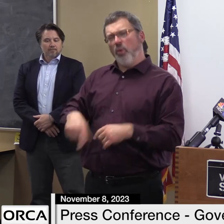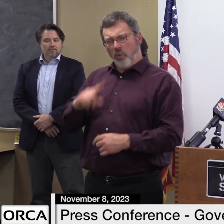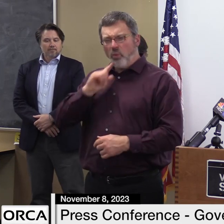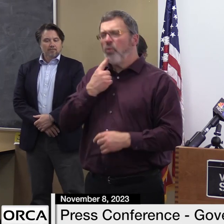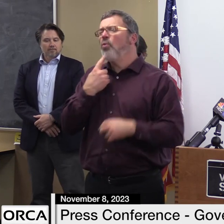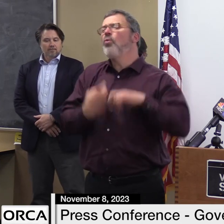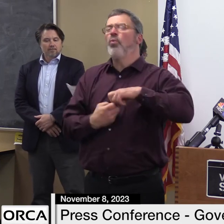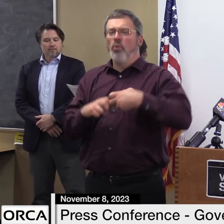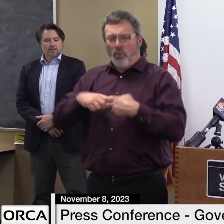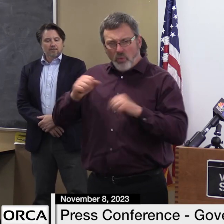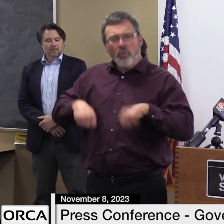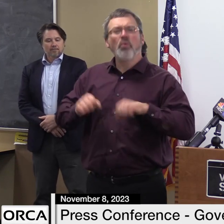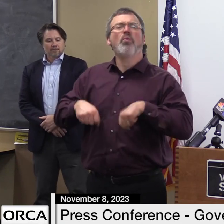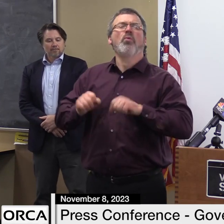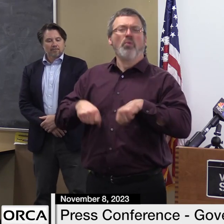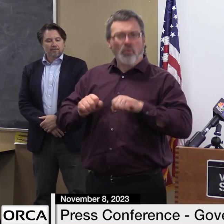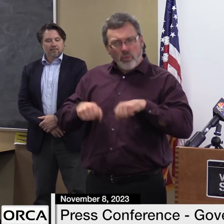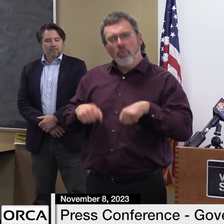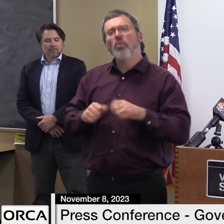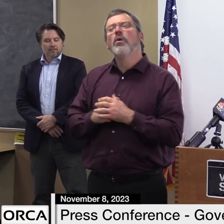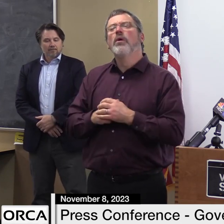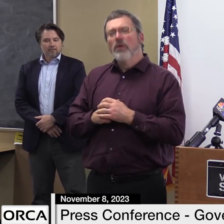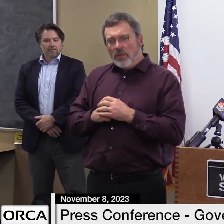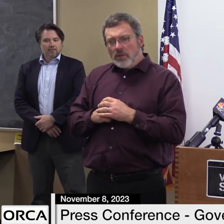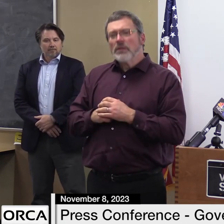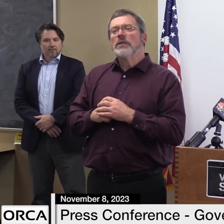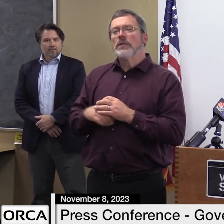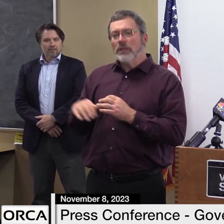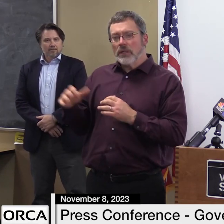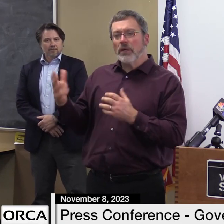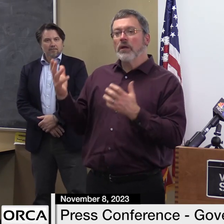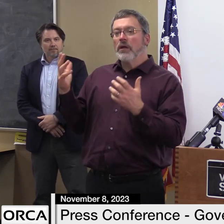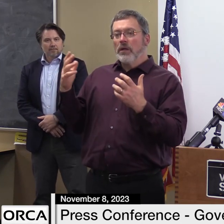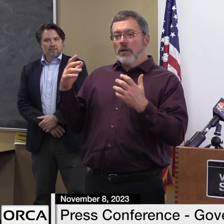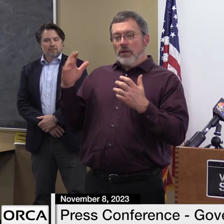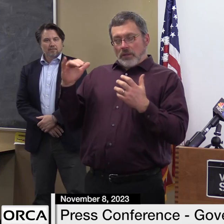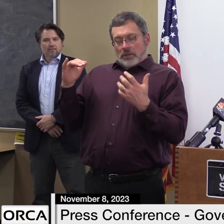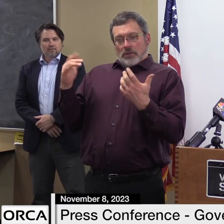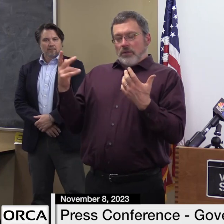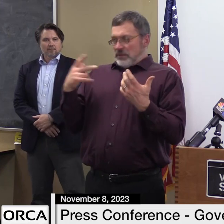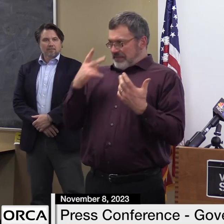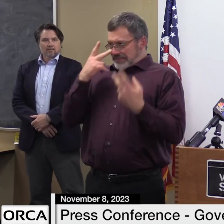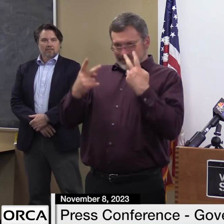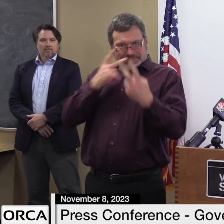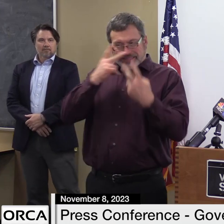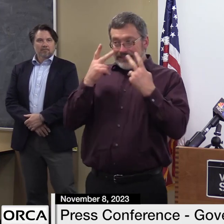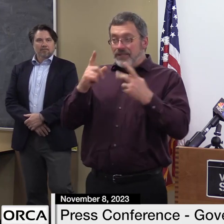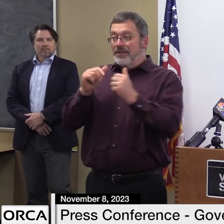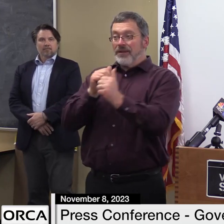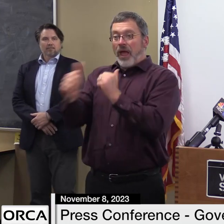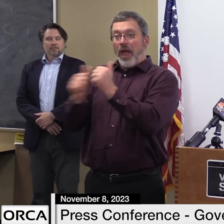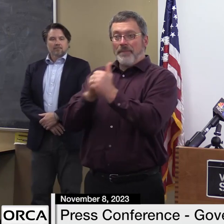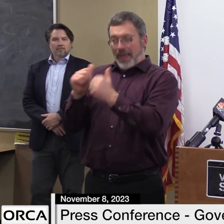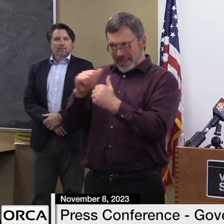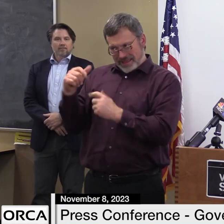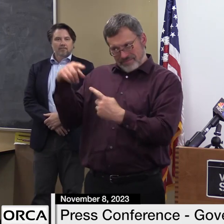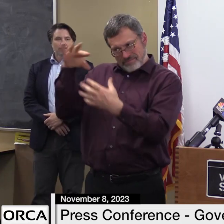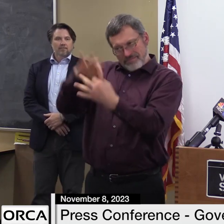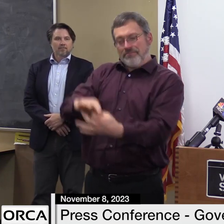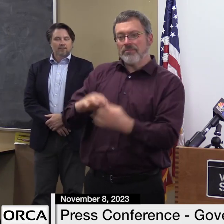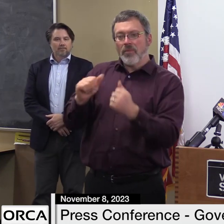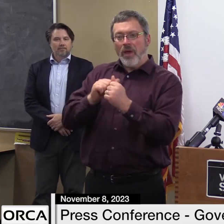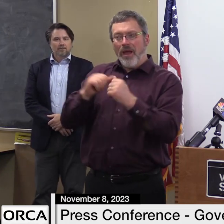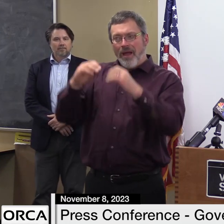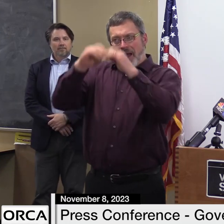seen where they campaigned on it in the last election. So I think we're all on the same page. This session